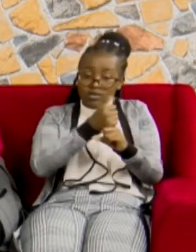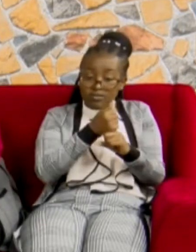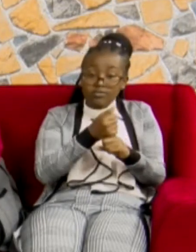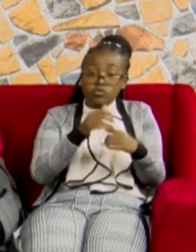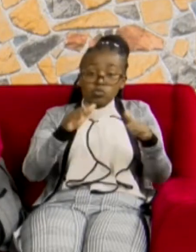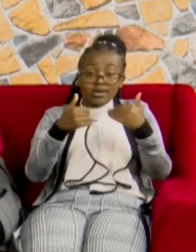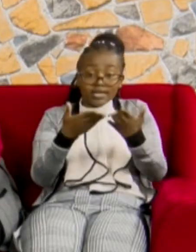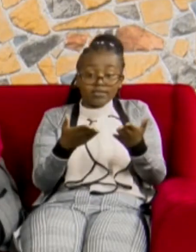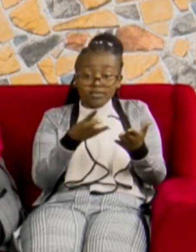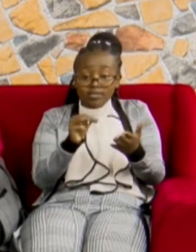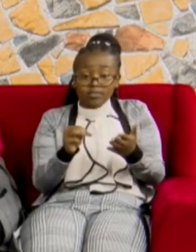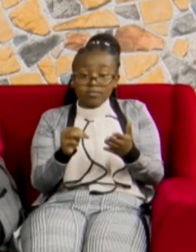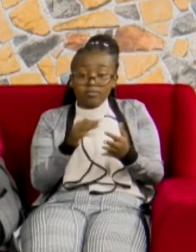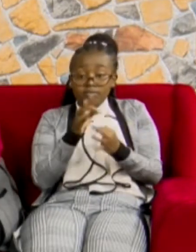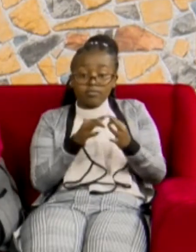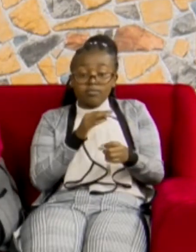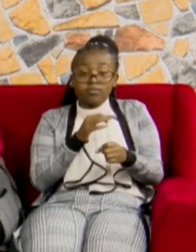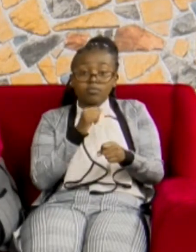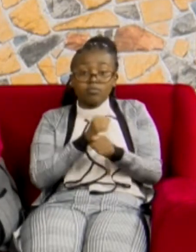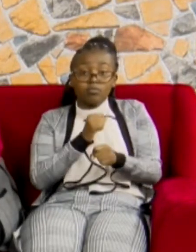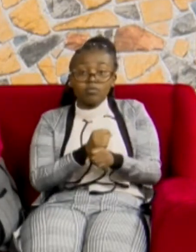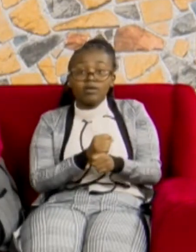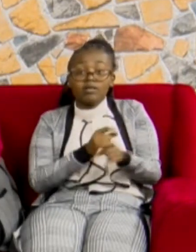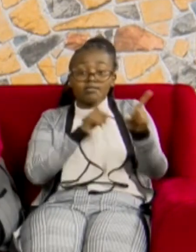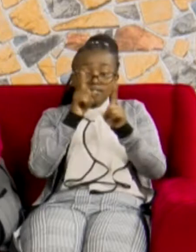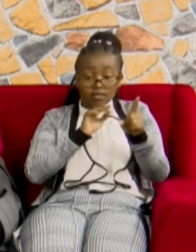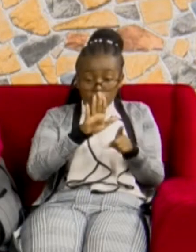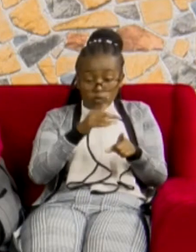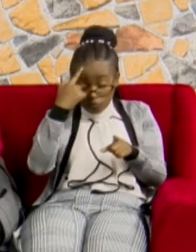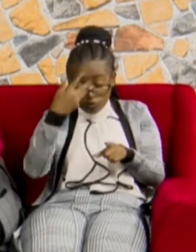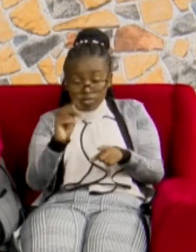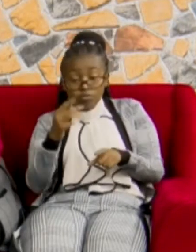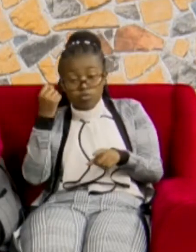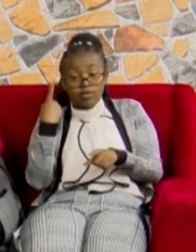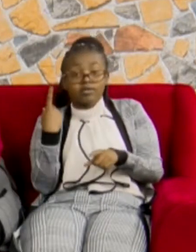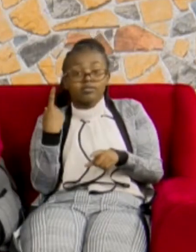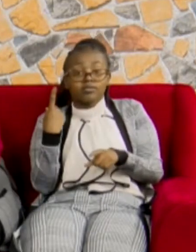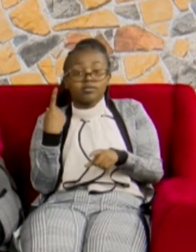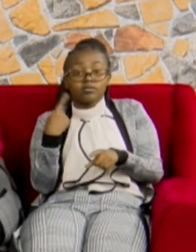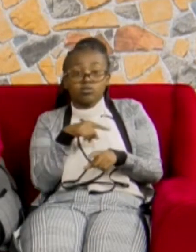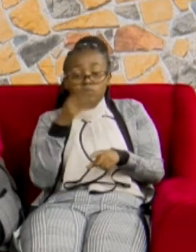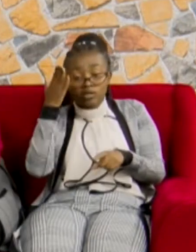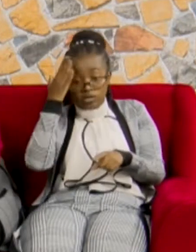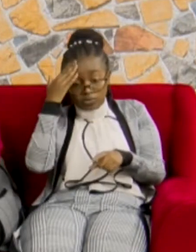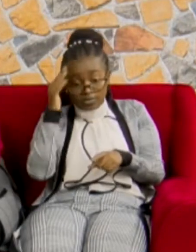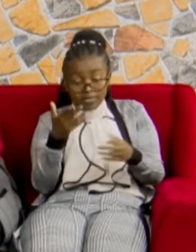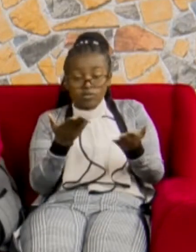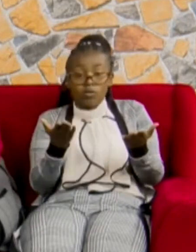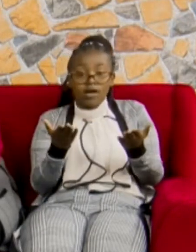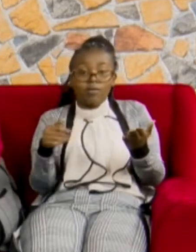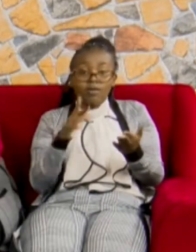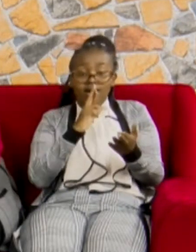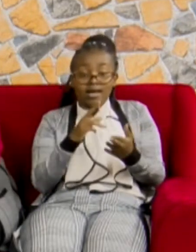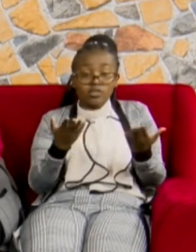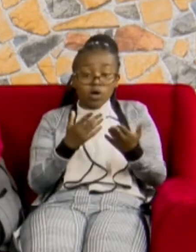because remember, they, like if it's schoolwork, it's their own journey, right? For them to actually understand. So we know, like, okay, this is where we are, this